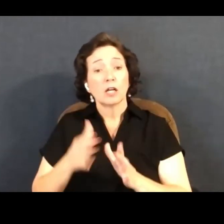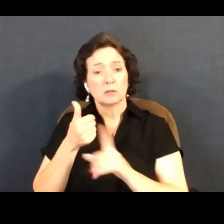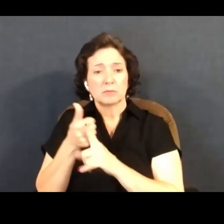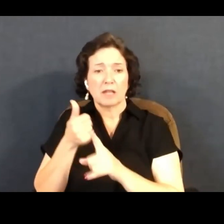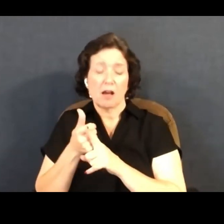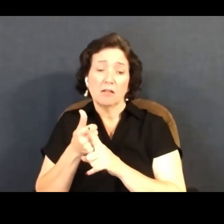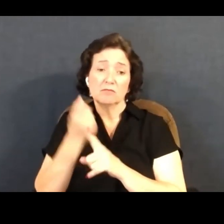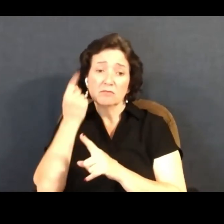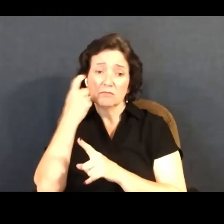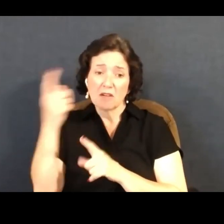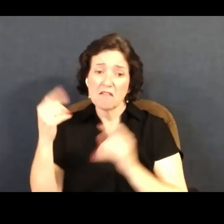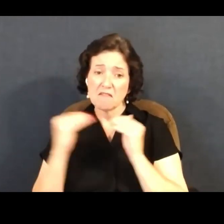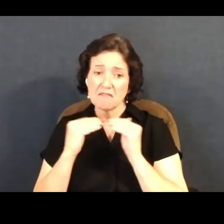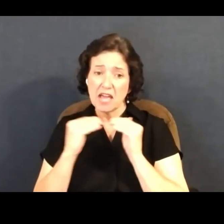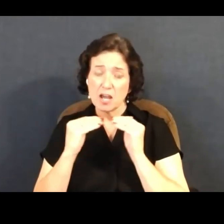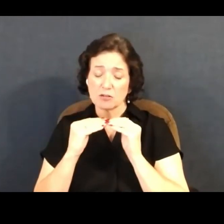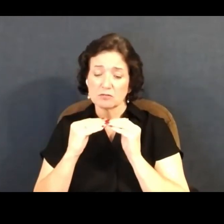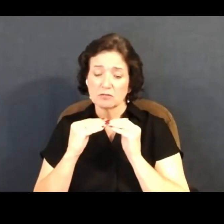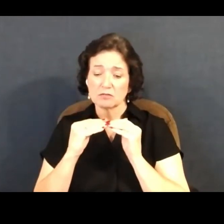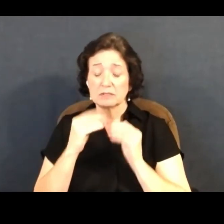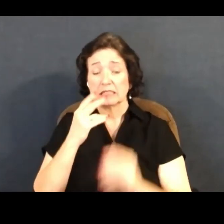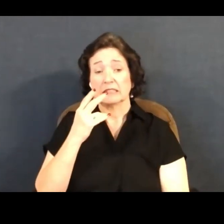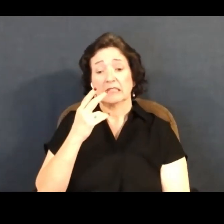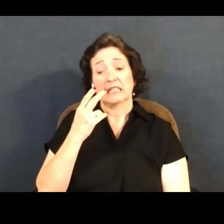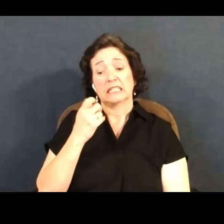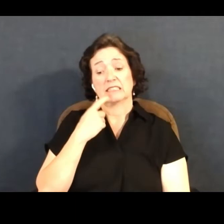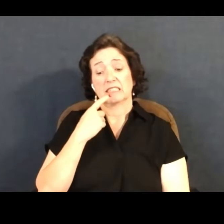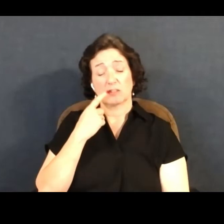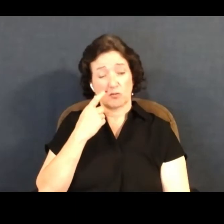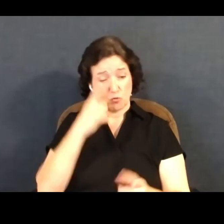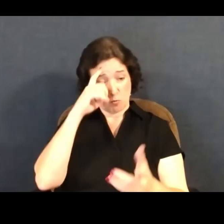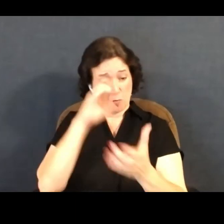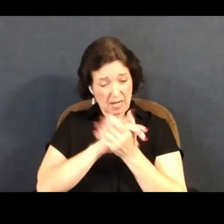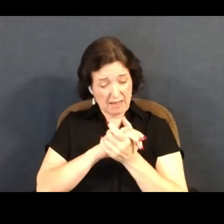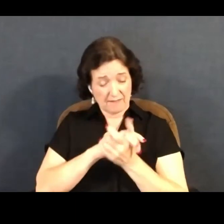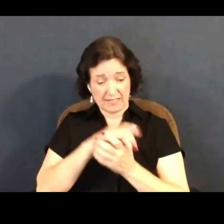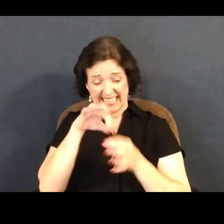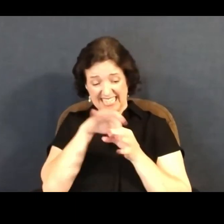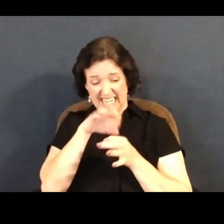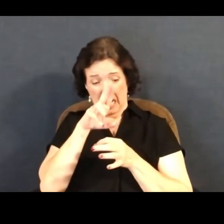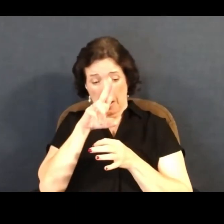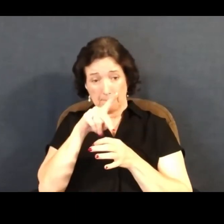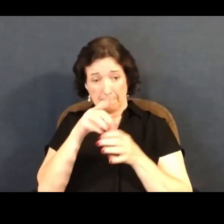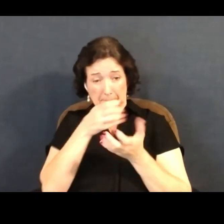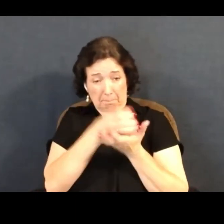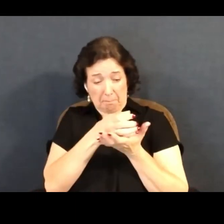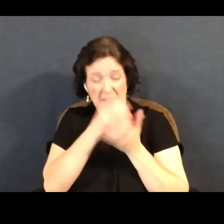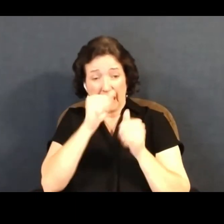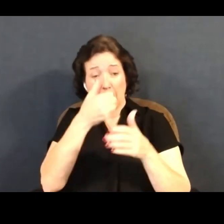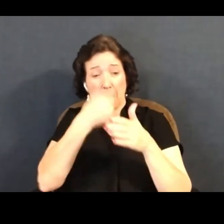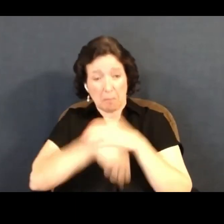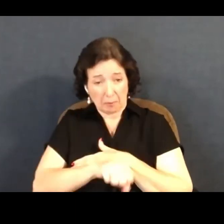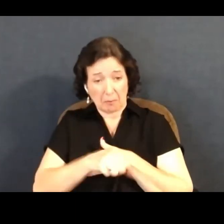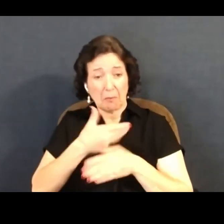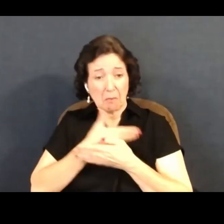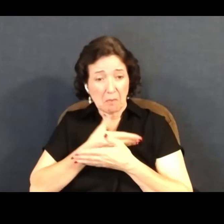says, "If you believe that a teacup can give birth, and if you're